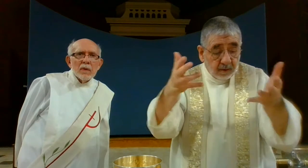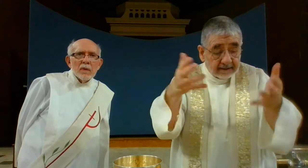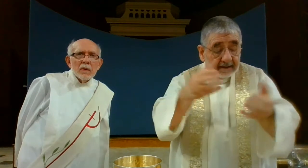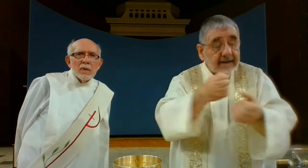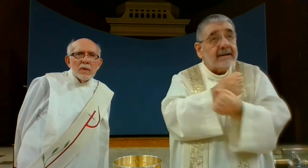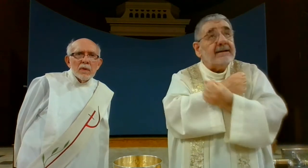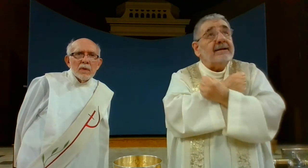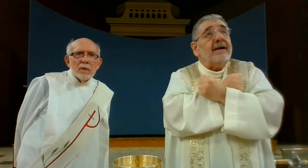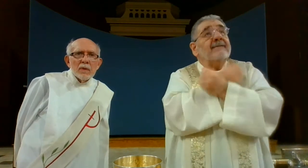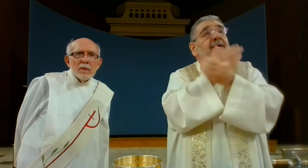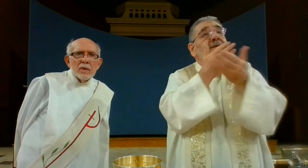invisible.